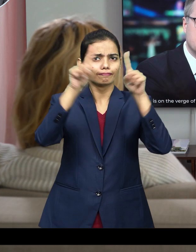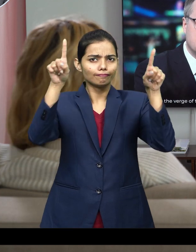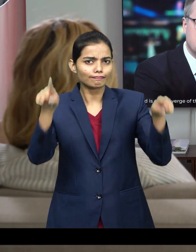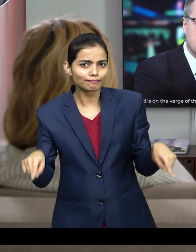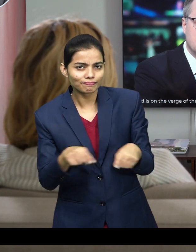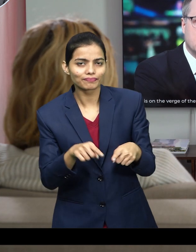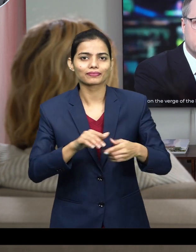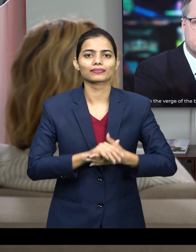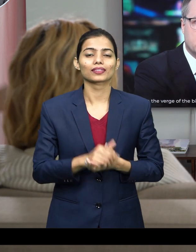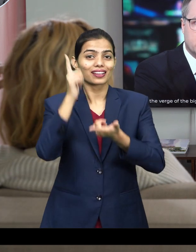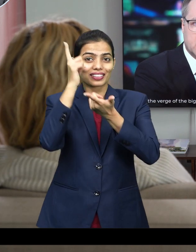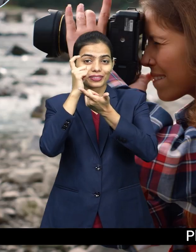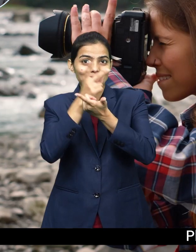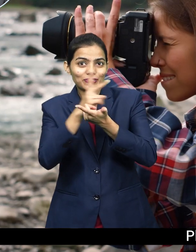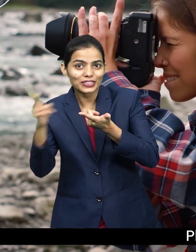television,